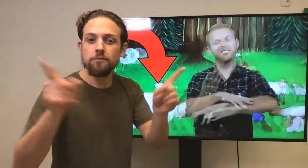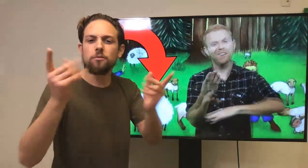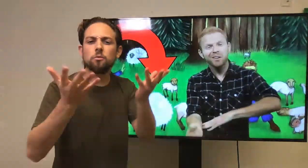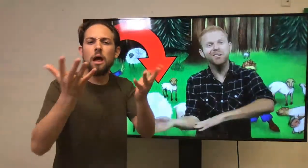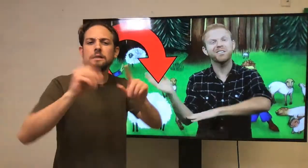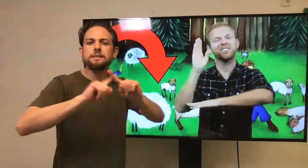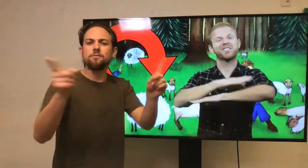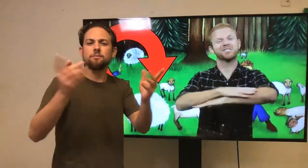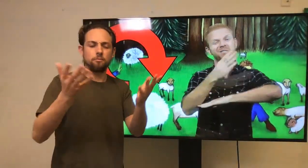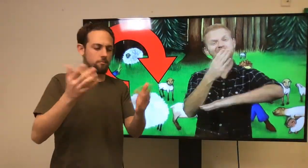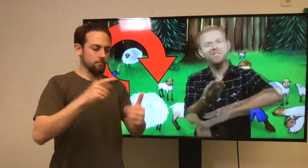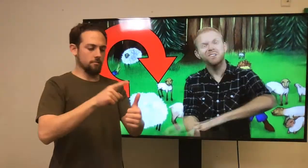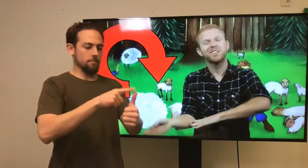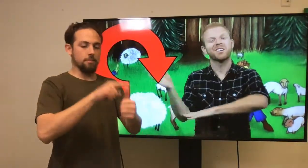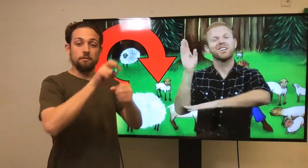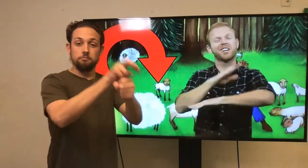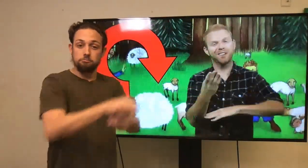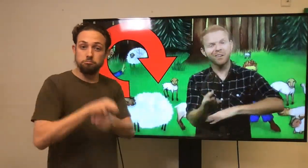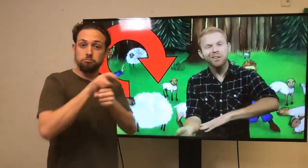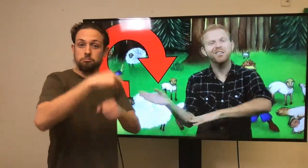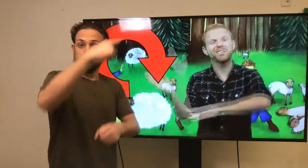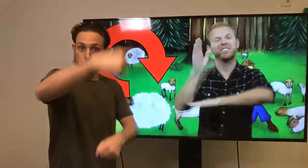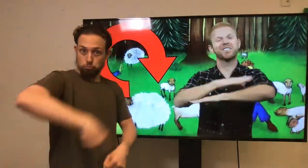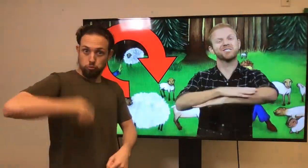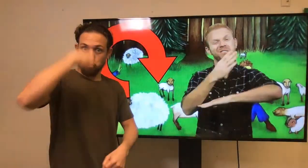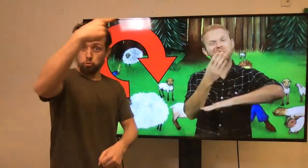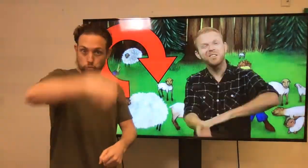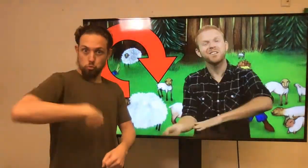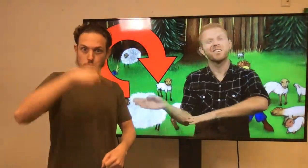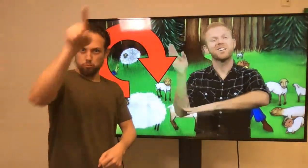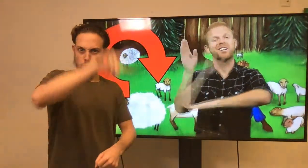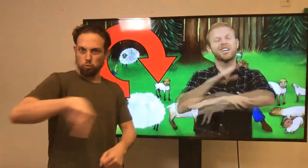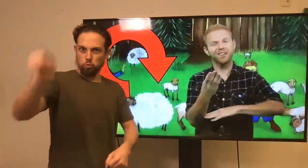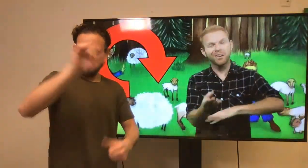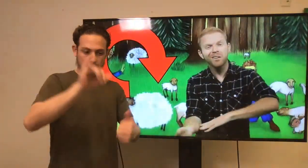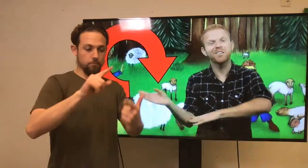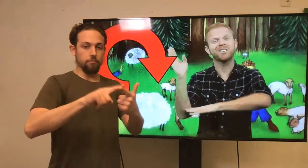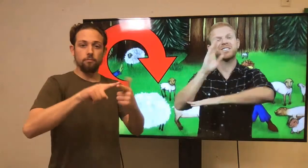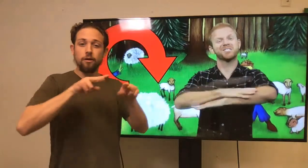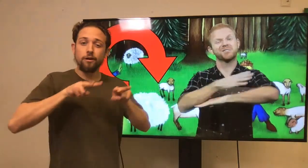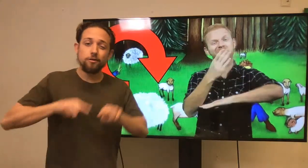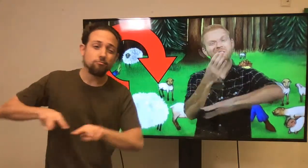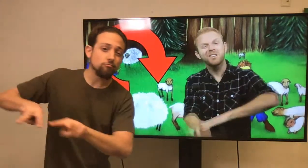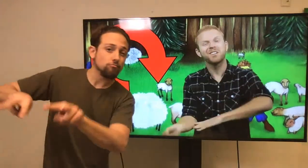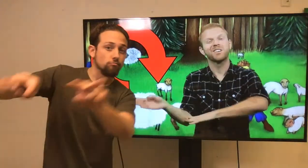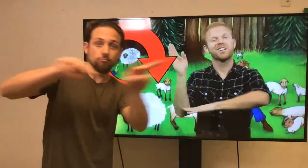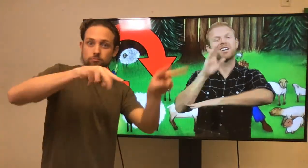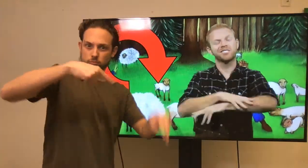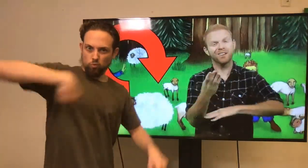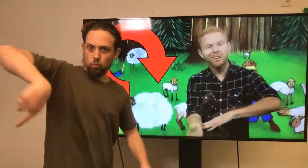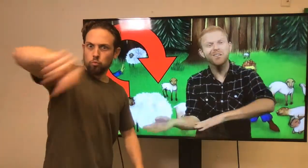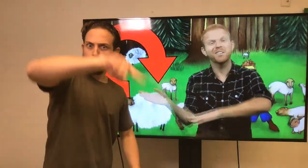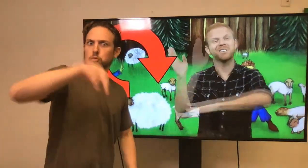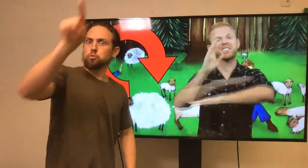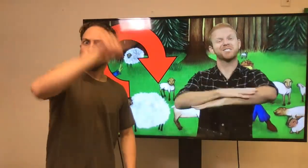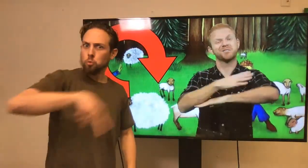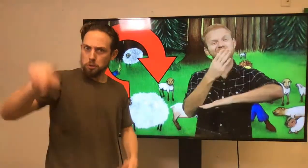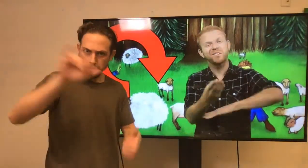Okay. What's different about this sign? Remember, we saw sitting was in a circular motion. Watching was also in a